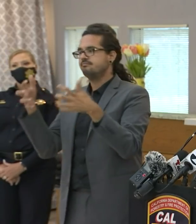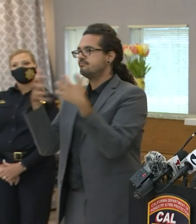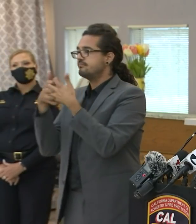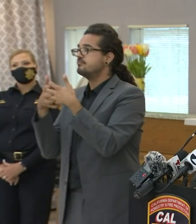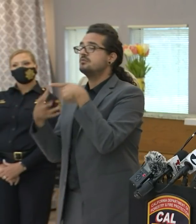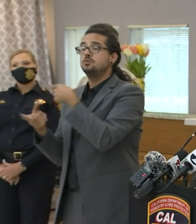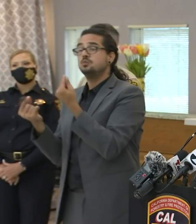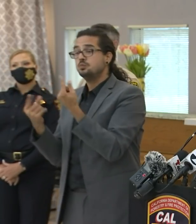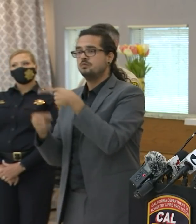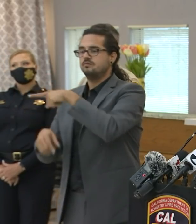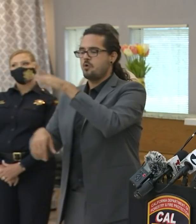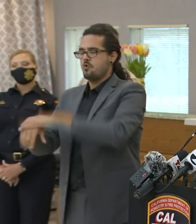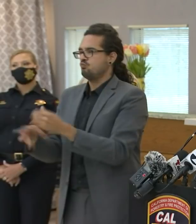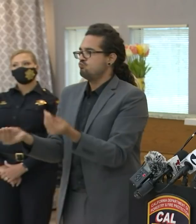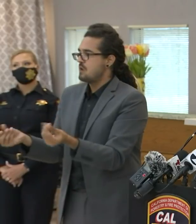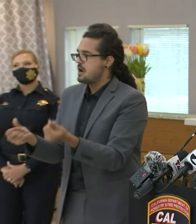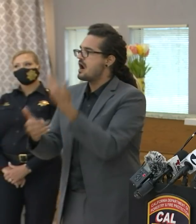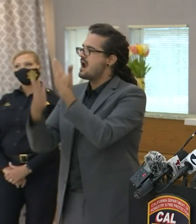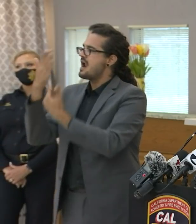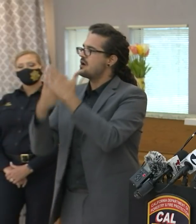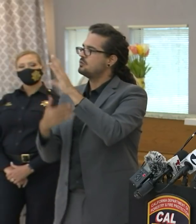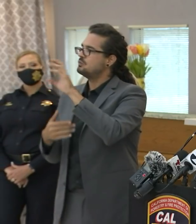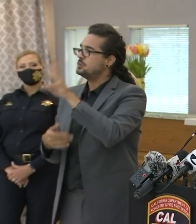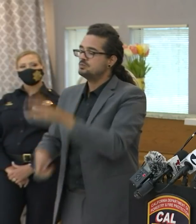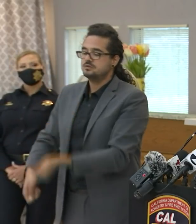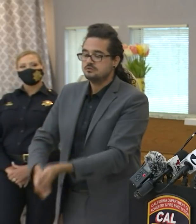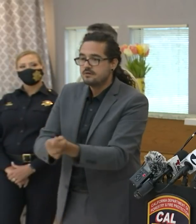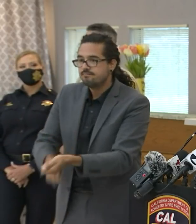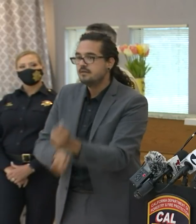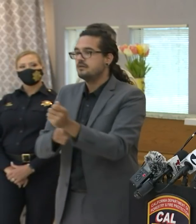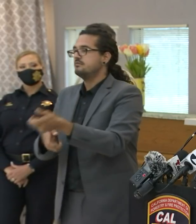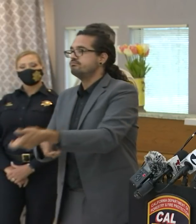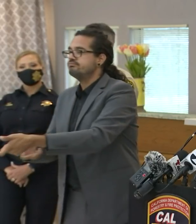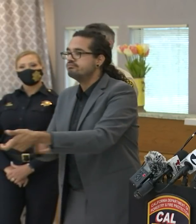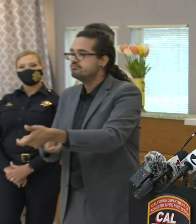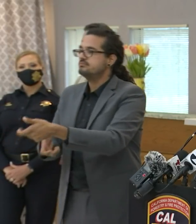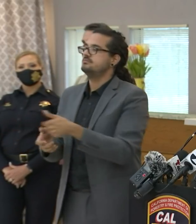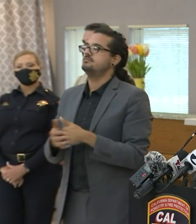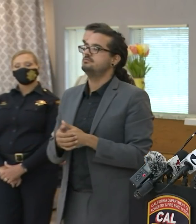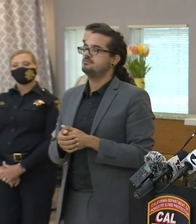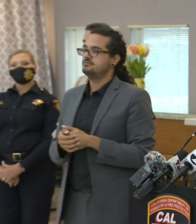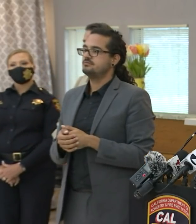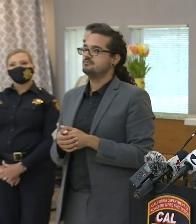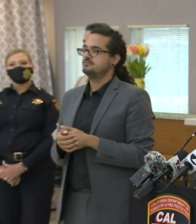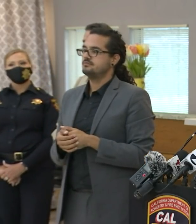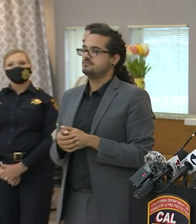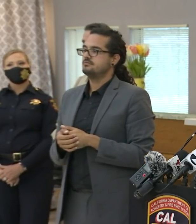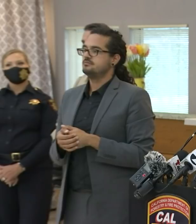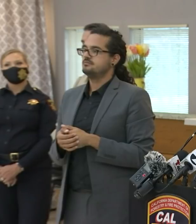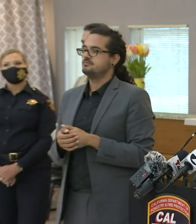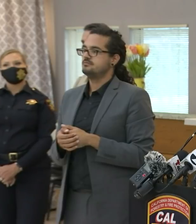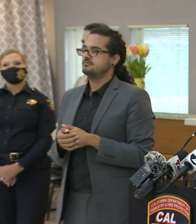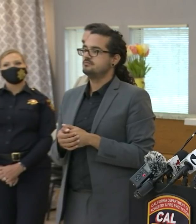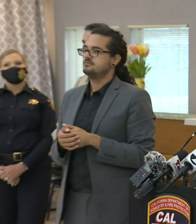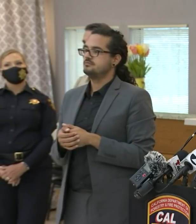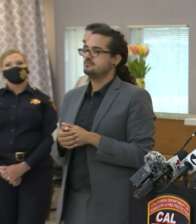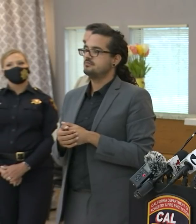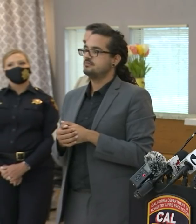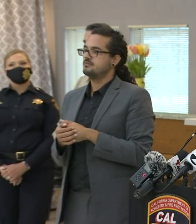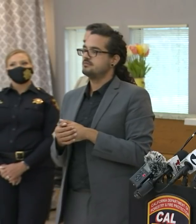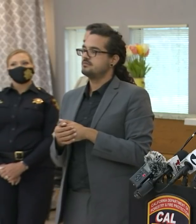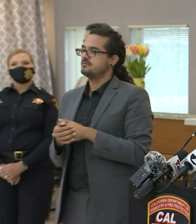that you see out there on the fire line, whether it be our CDCR inmate crews or our firefighter hand crews, same thing. And we utilize them